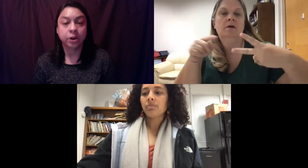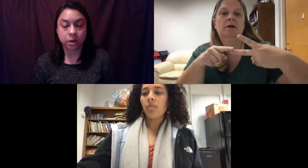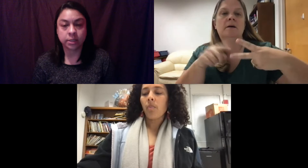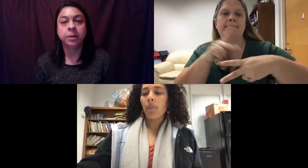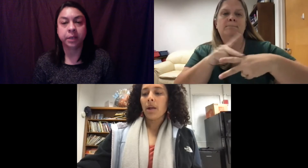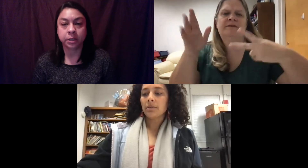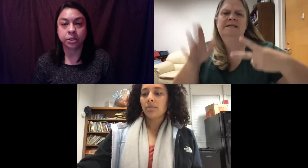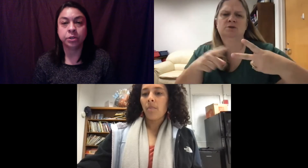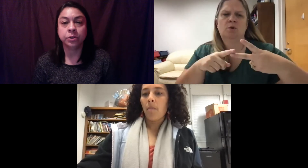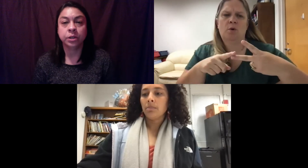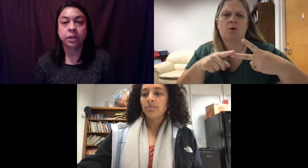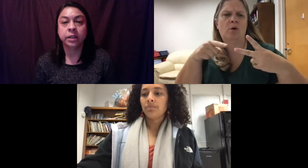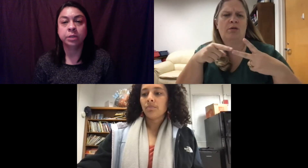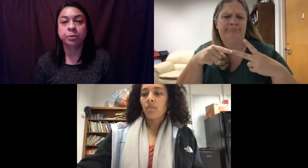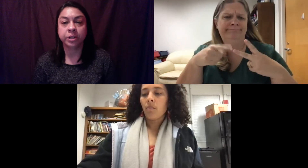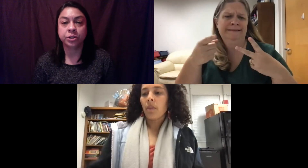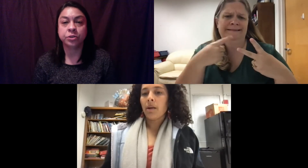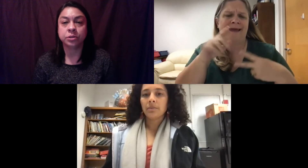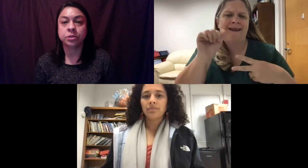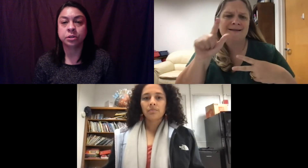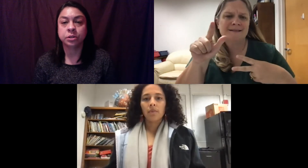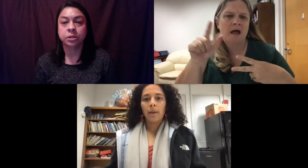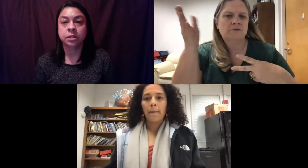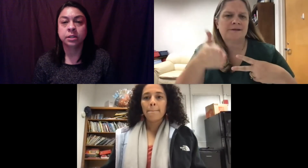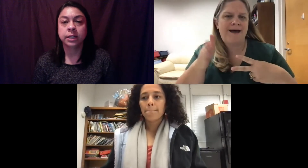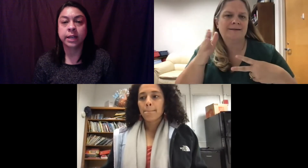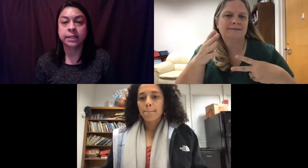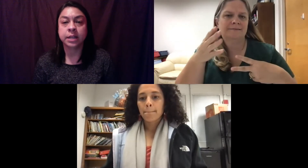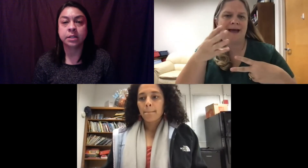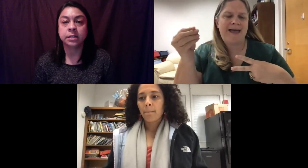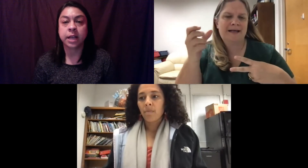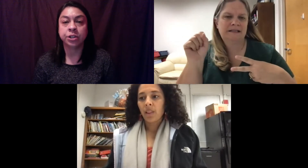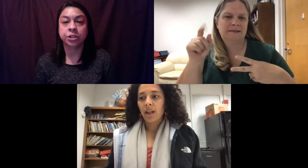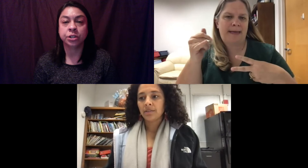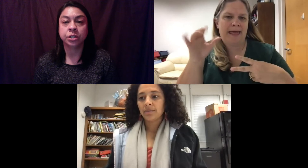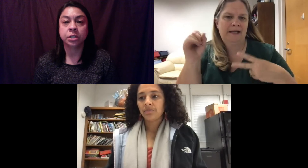had a hard time coming into. And then the professional said